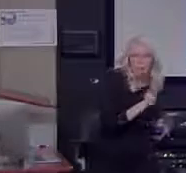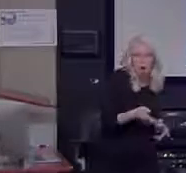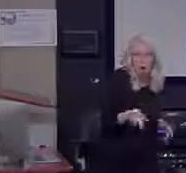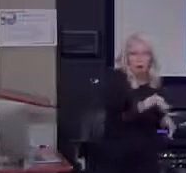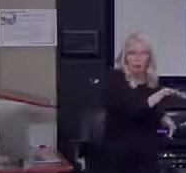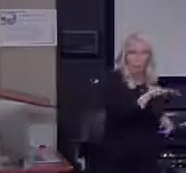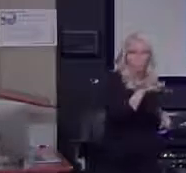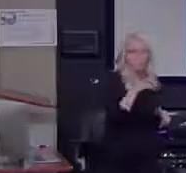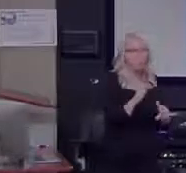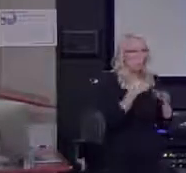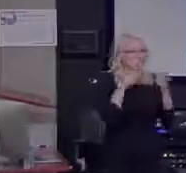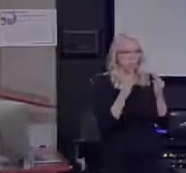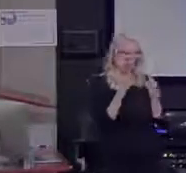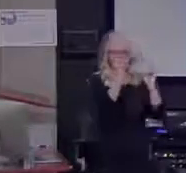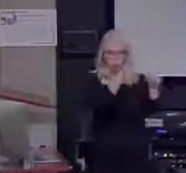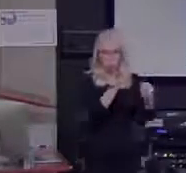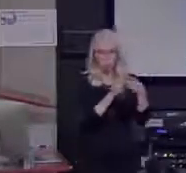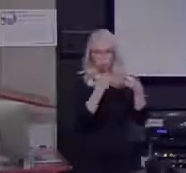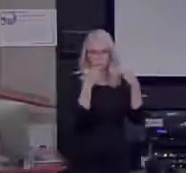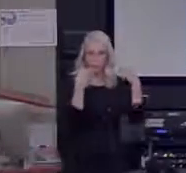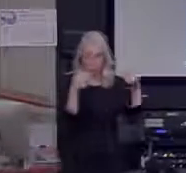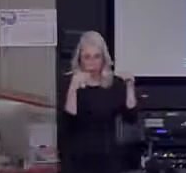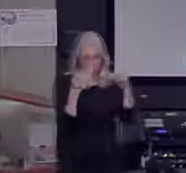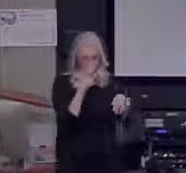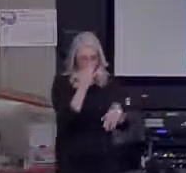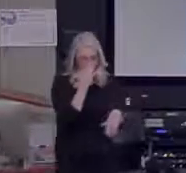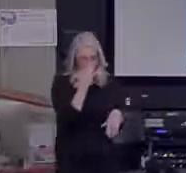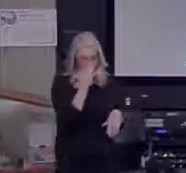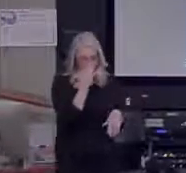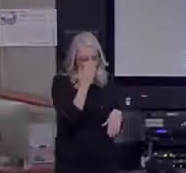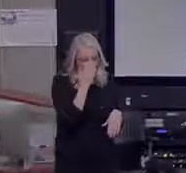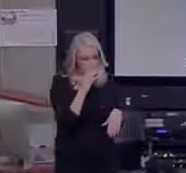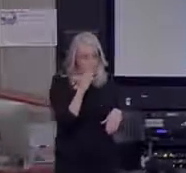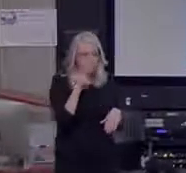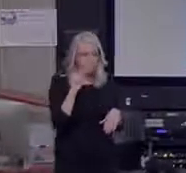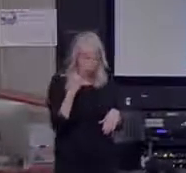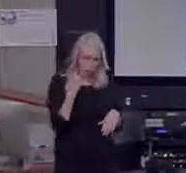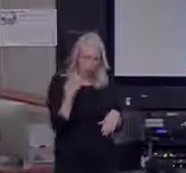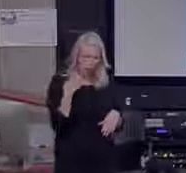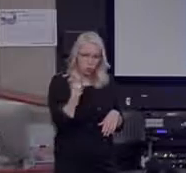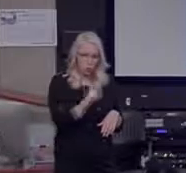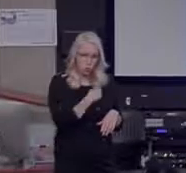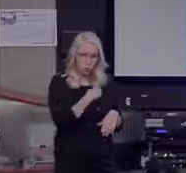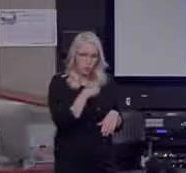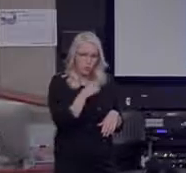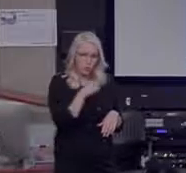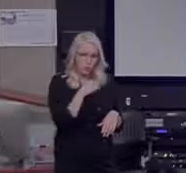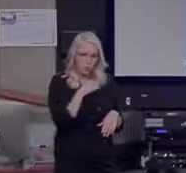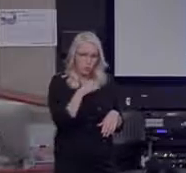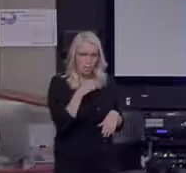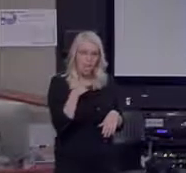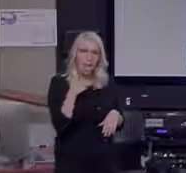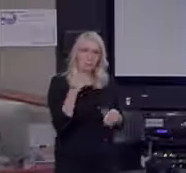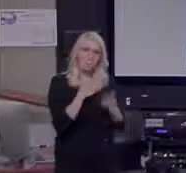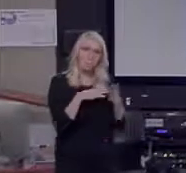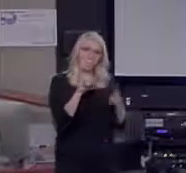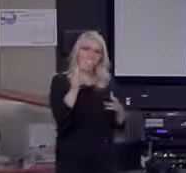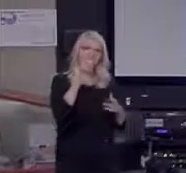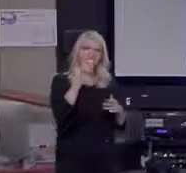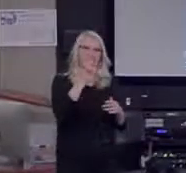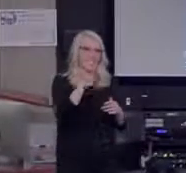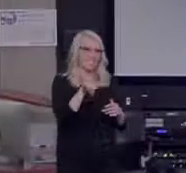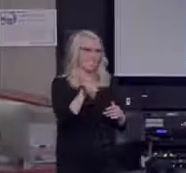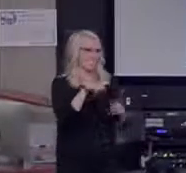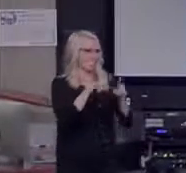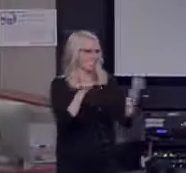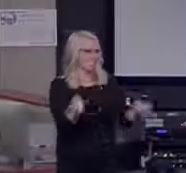decided we would go into the supermarket. And at first we had these pretty ditzy signs where